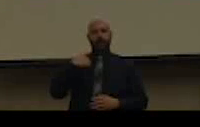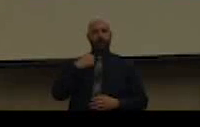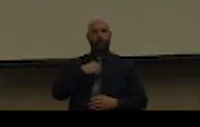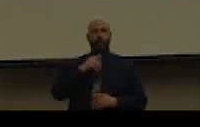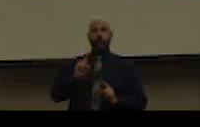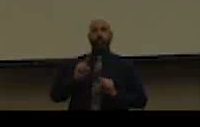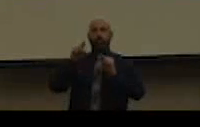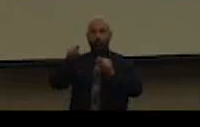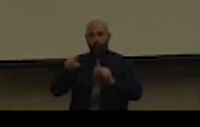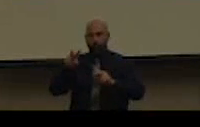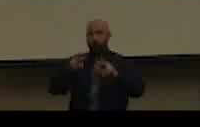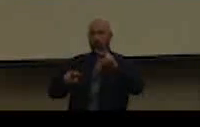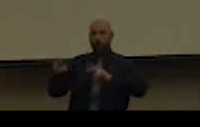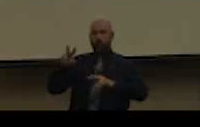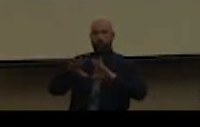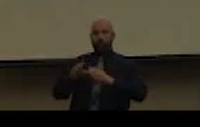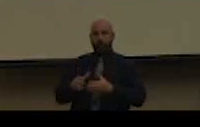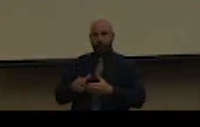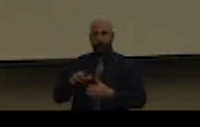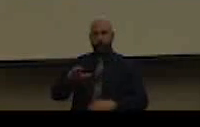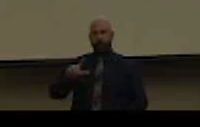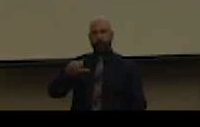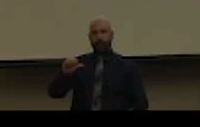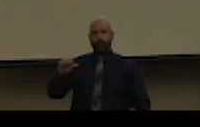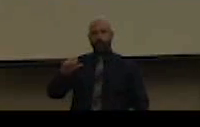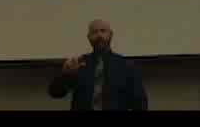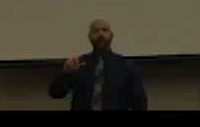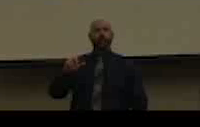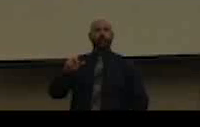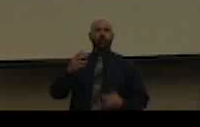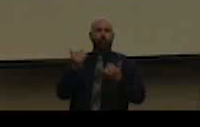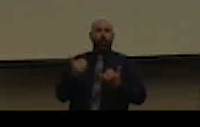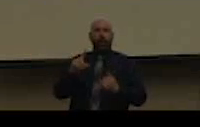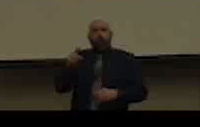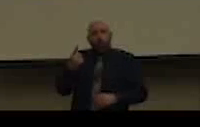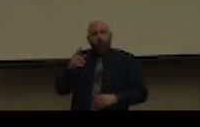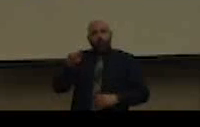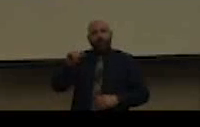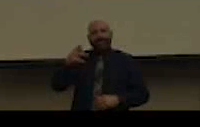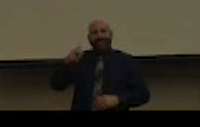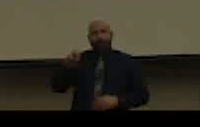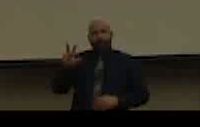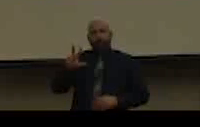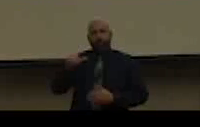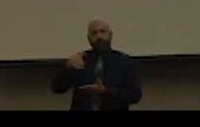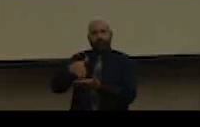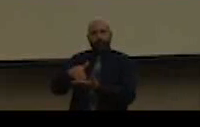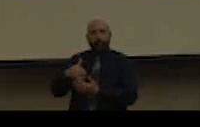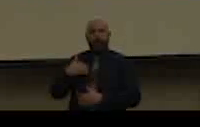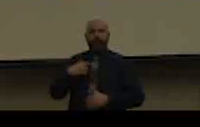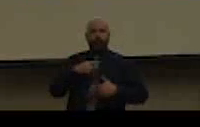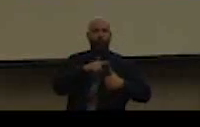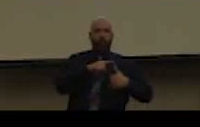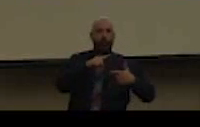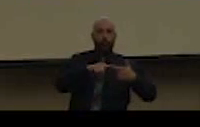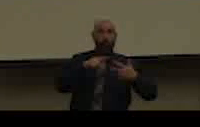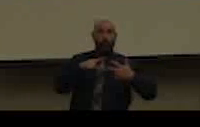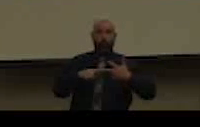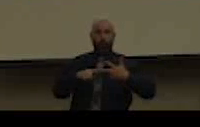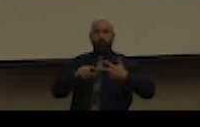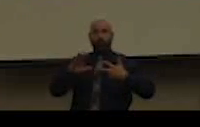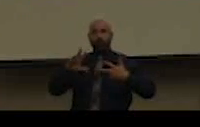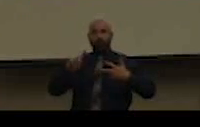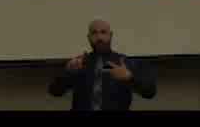for are type 3 centers. So there's a type 1, a type 2, and a type 3 childcare in the traditional sense that people think about